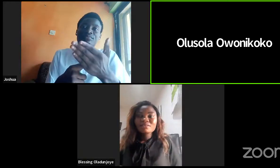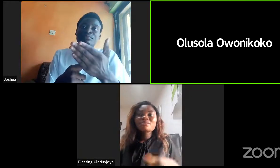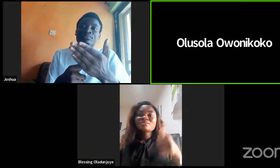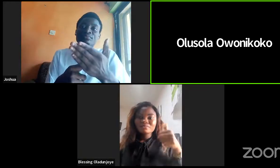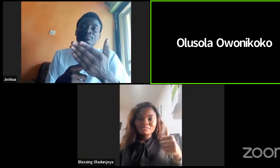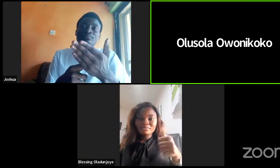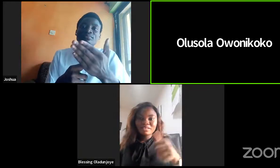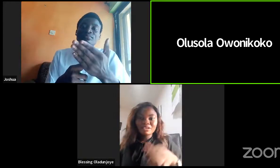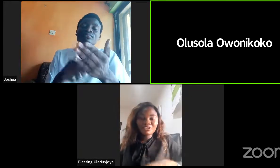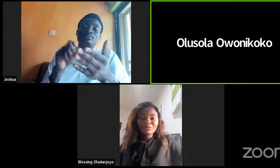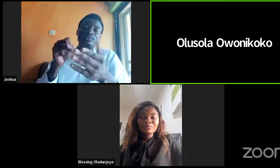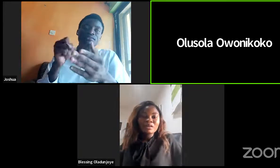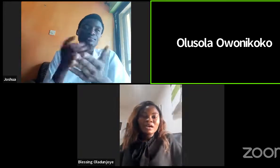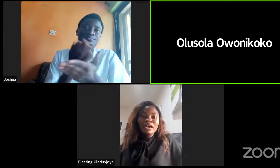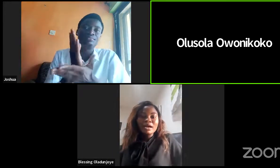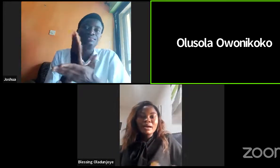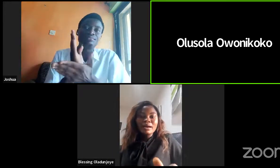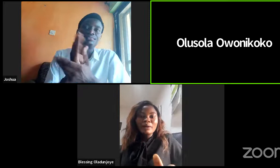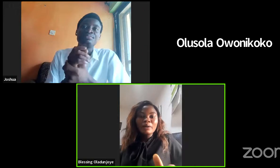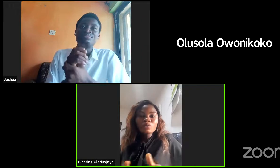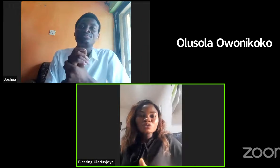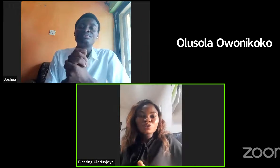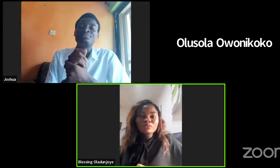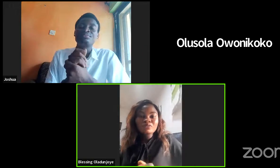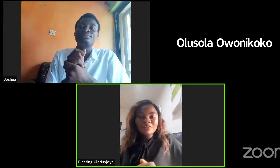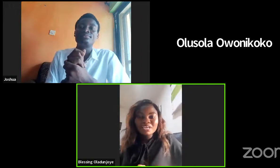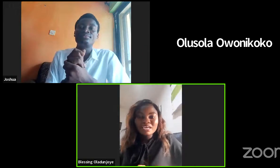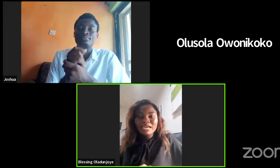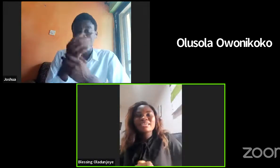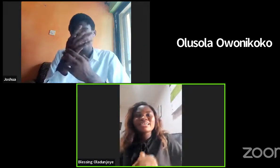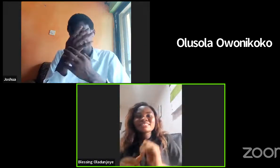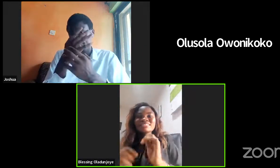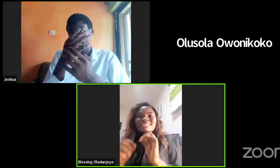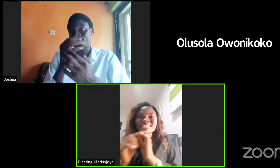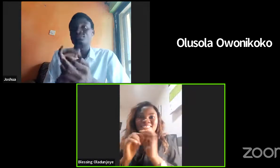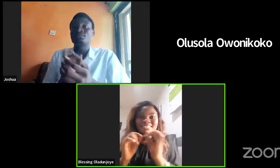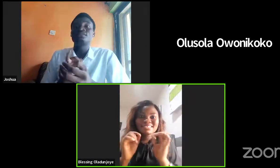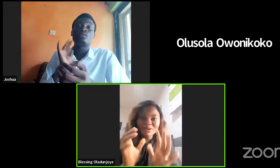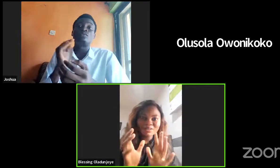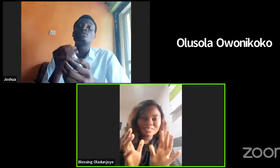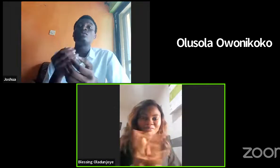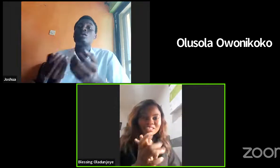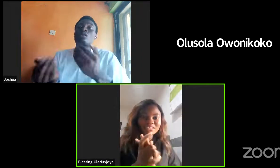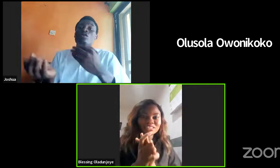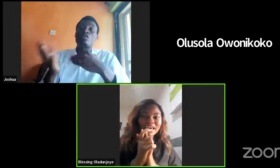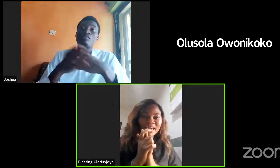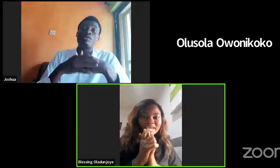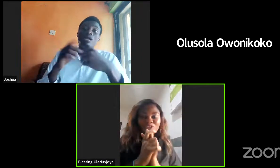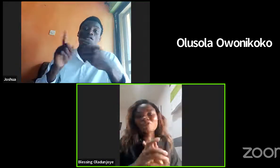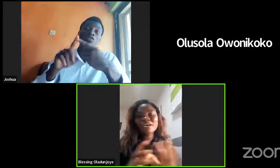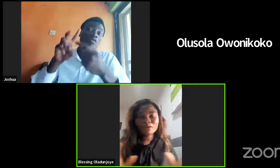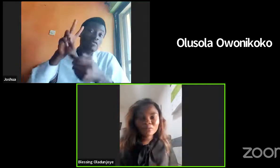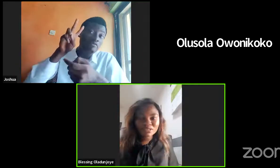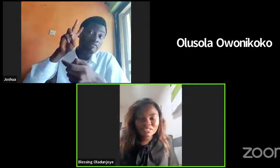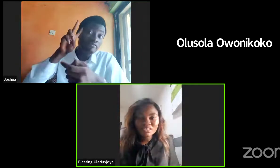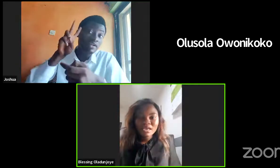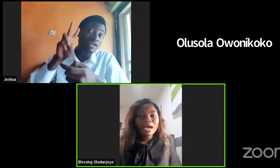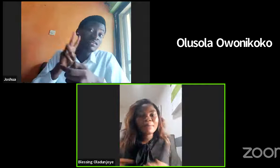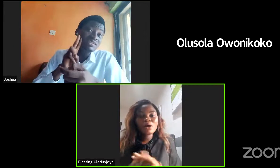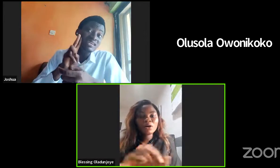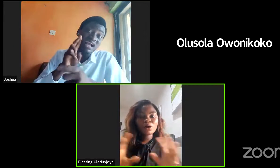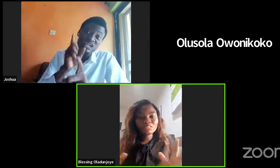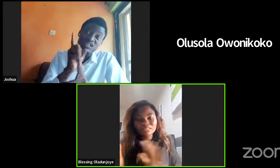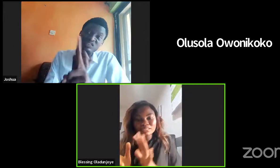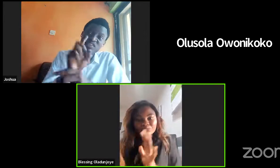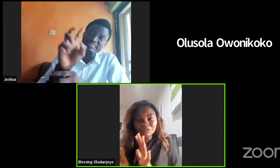Yes. Thank you. I would want to come to Veronica. In 30 seconds, please share your final words